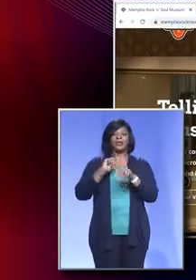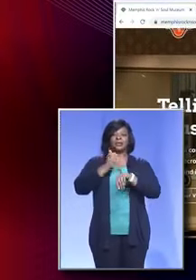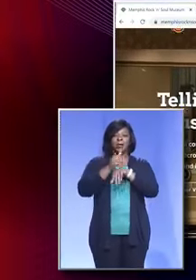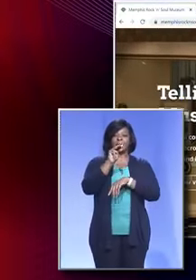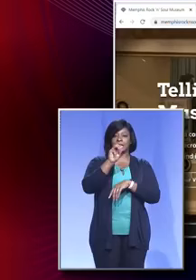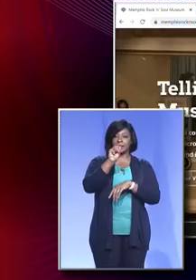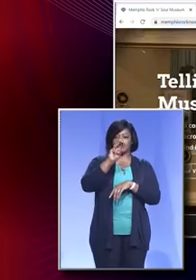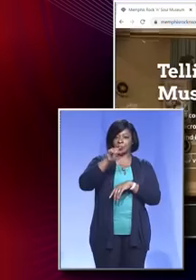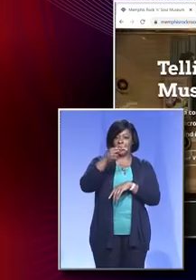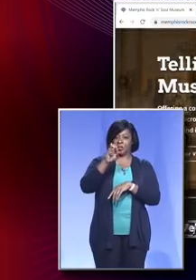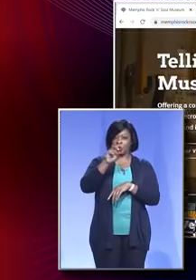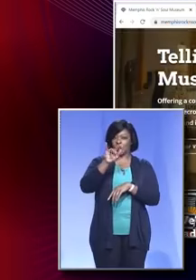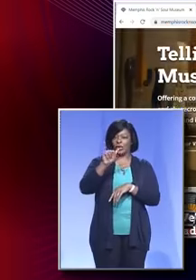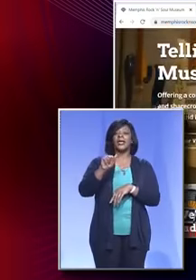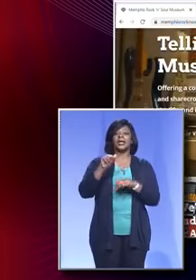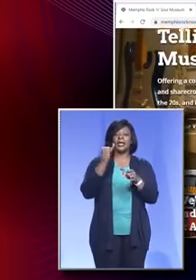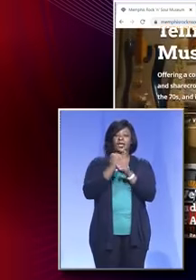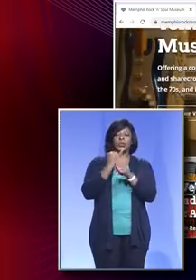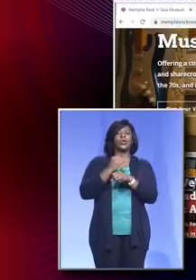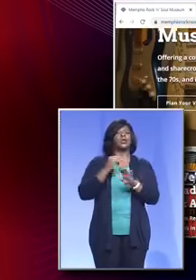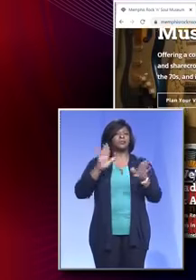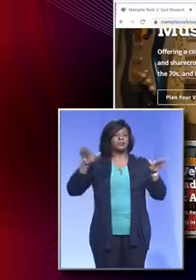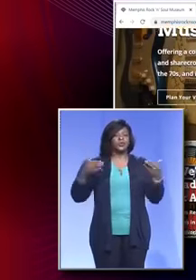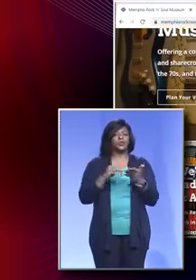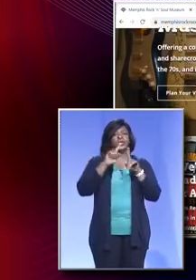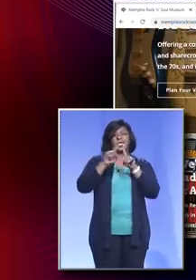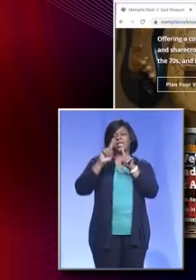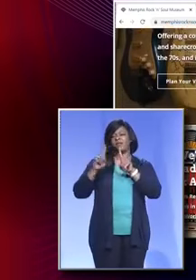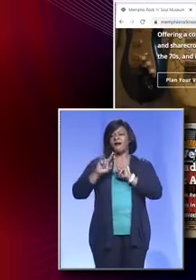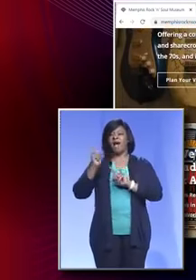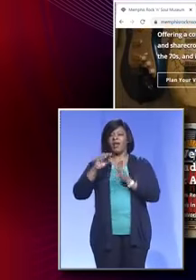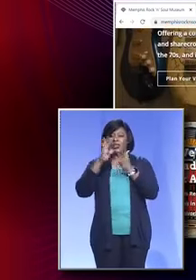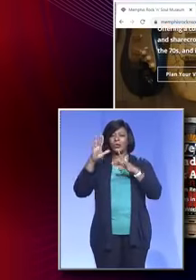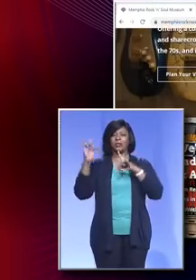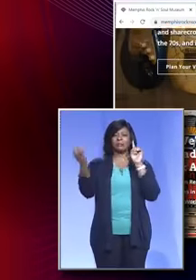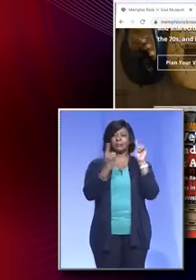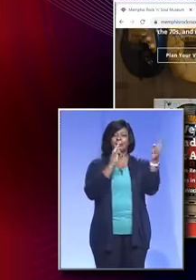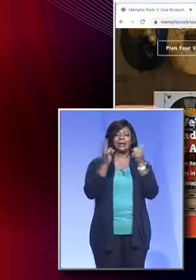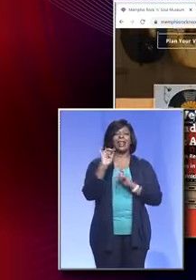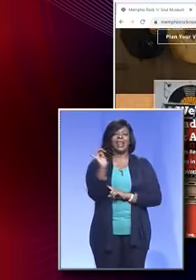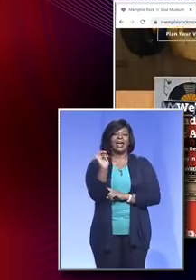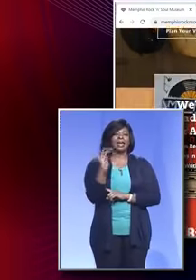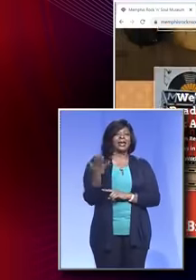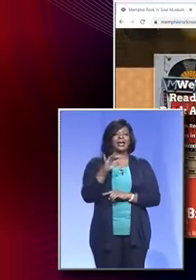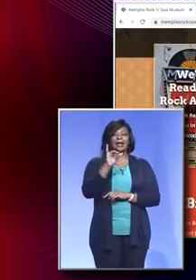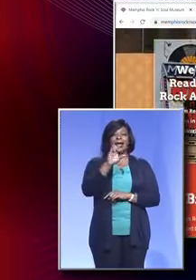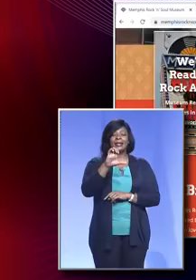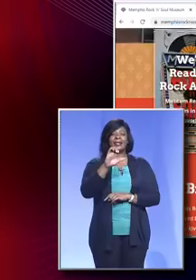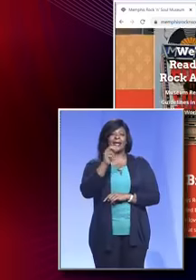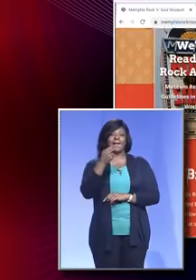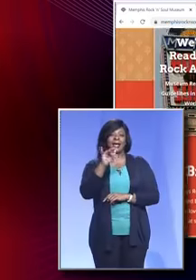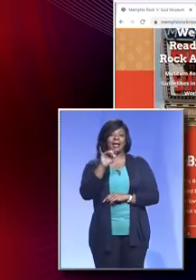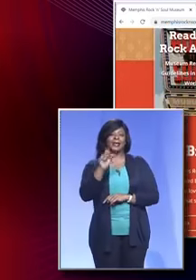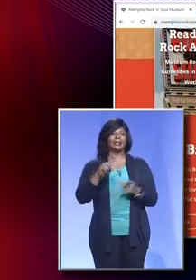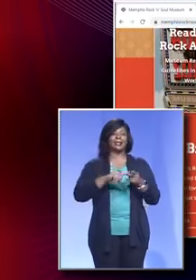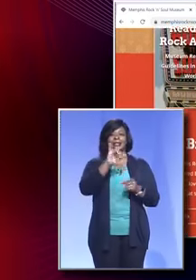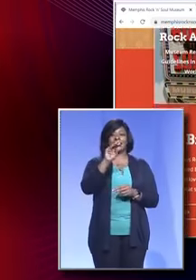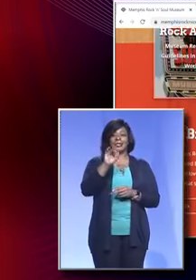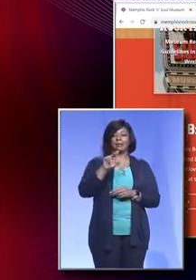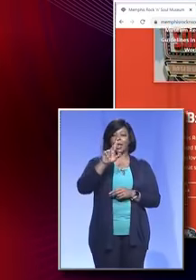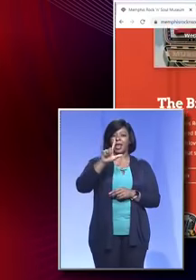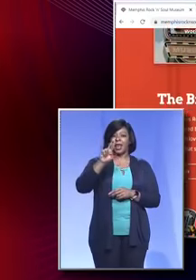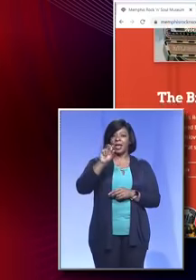Institution, introduces our students to a lot of other students. Students like Isaac Hayes and Jimmy Lunsford,